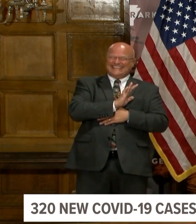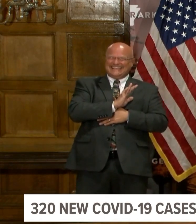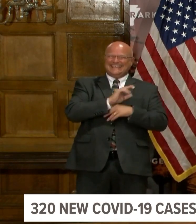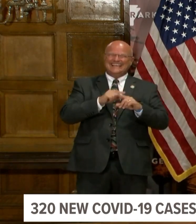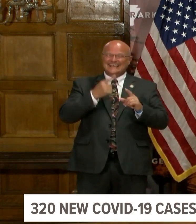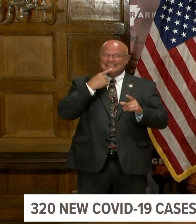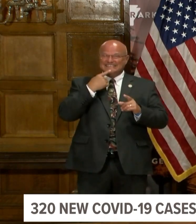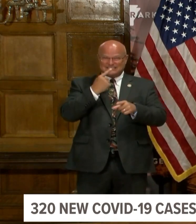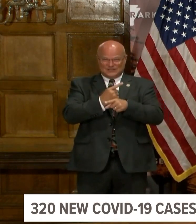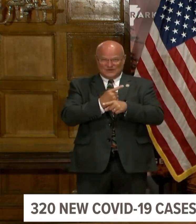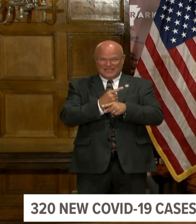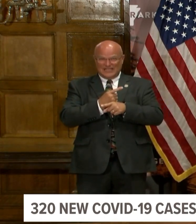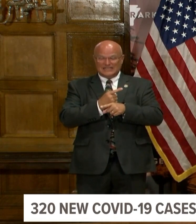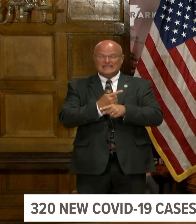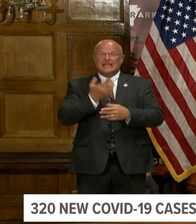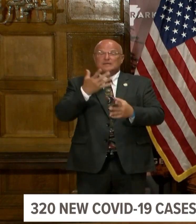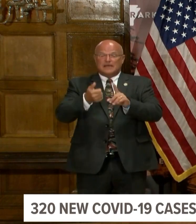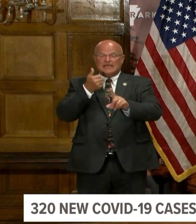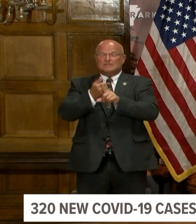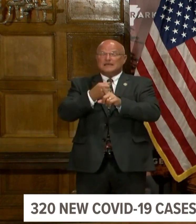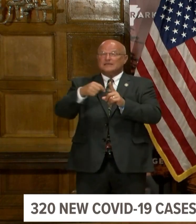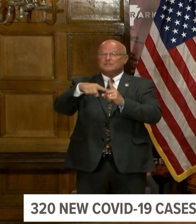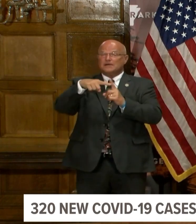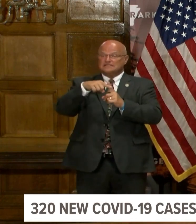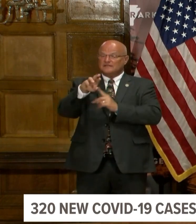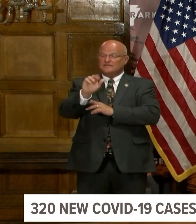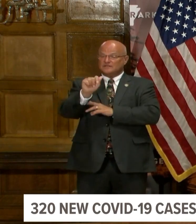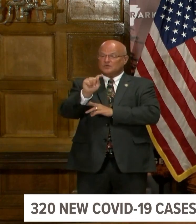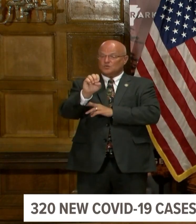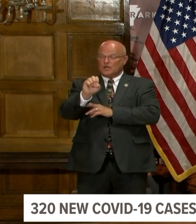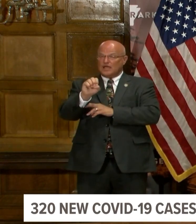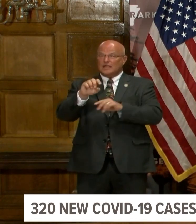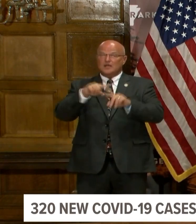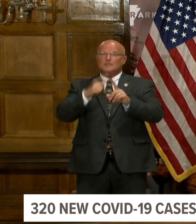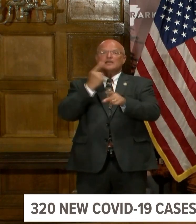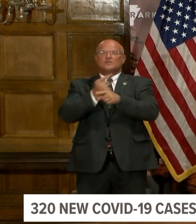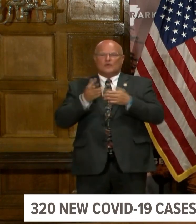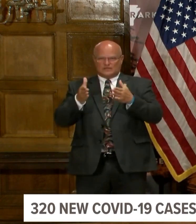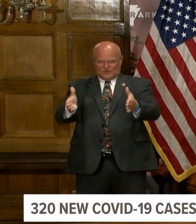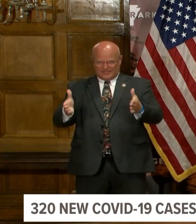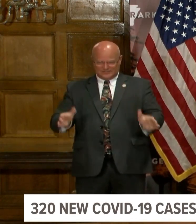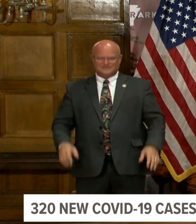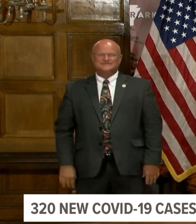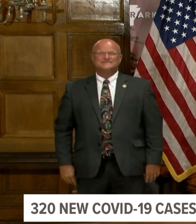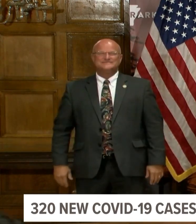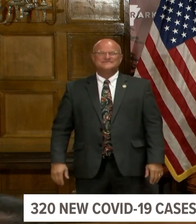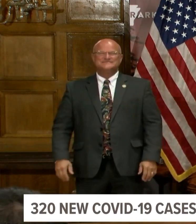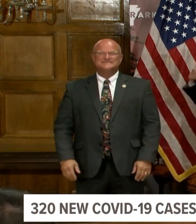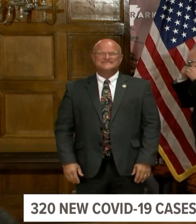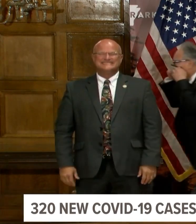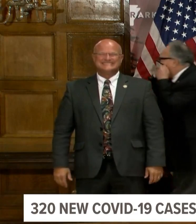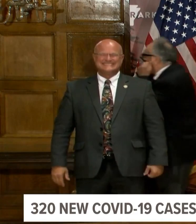but what he's saying is correct. It may impact the positivity rate, but in the right direction. So after you.